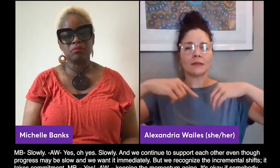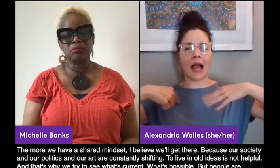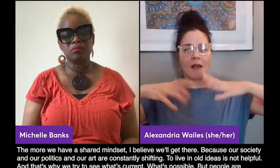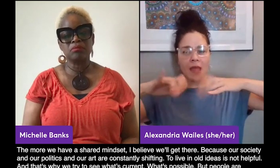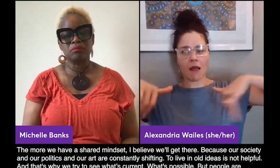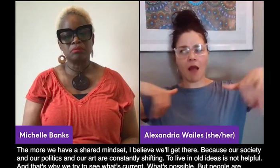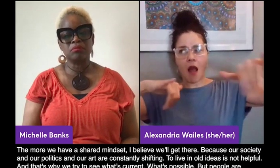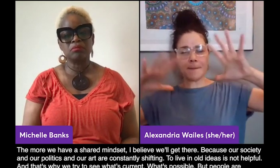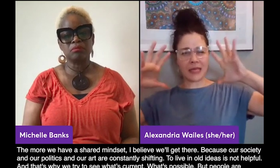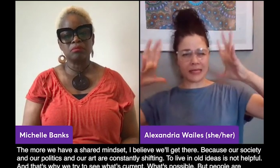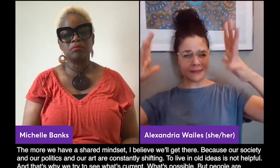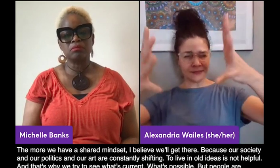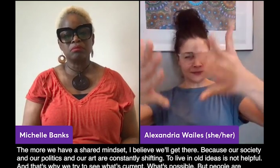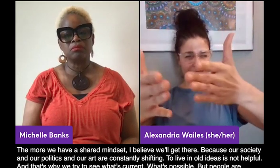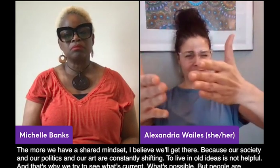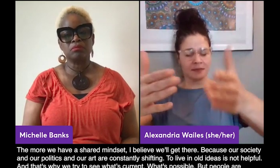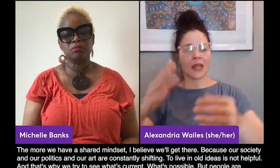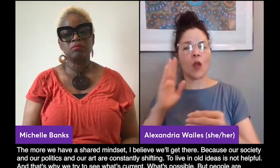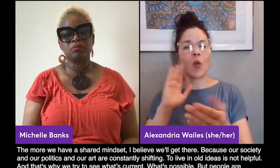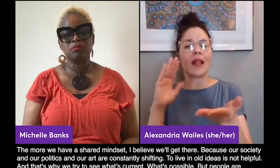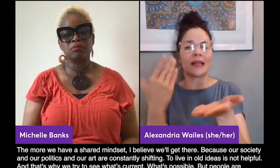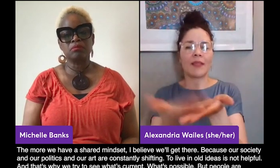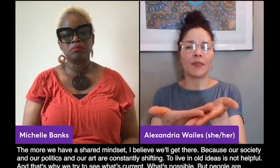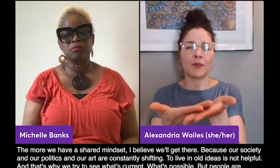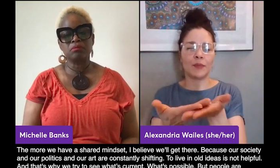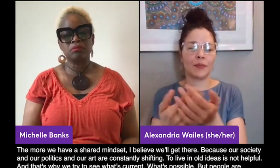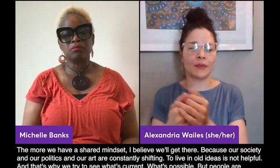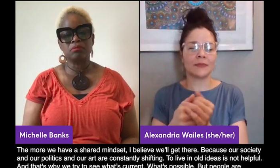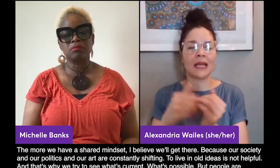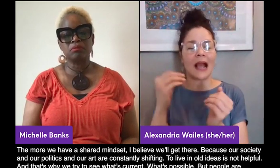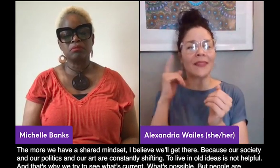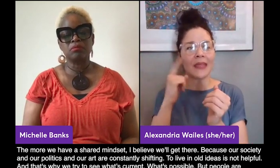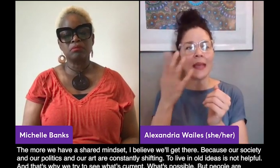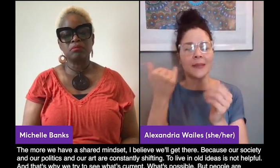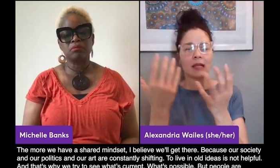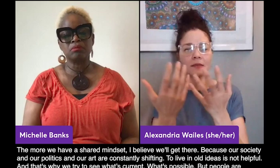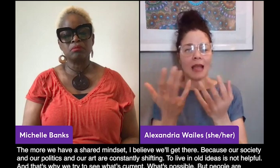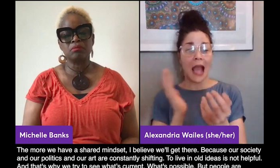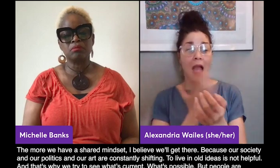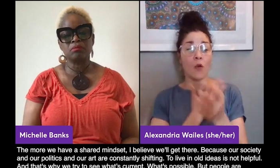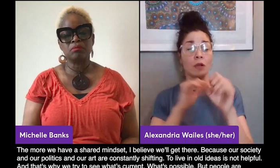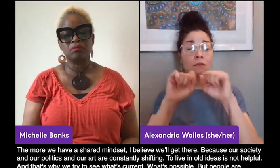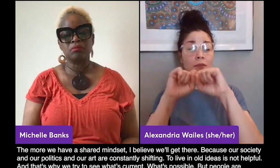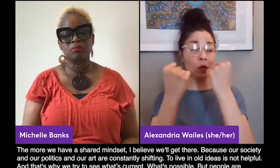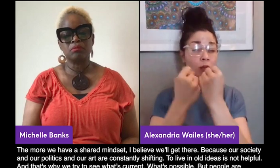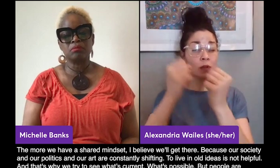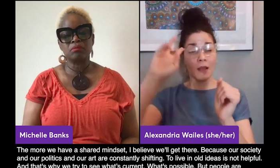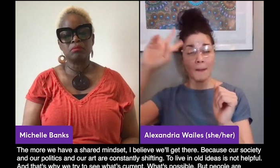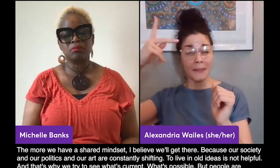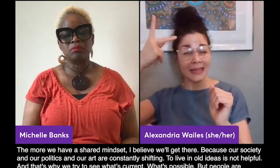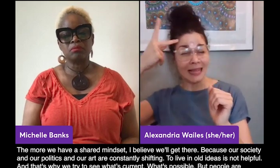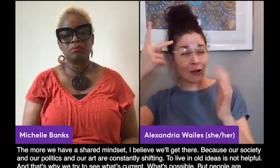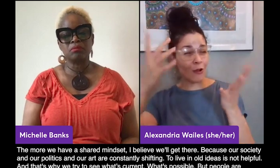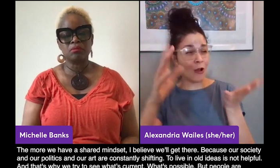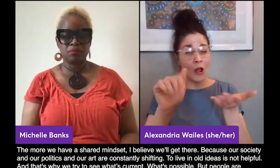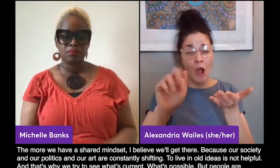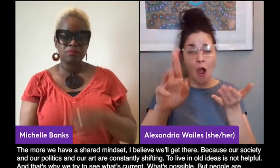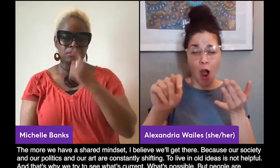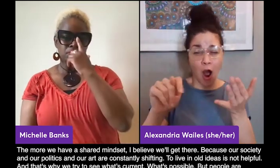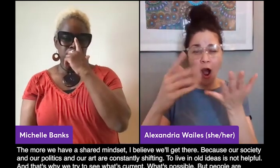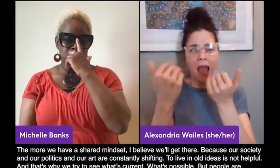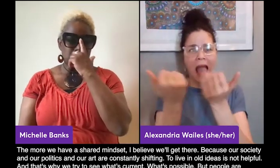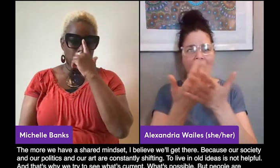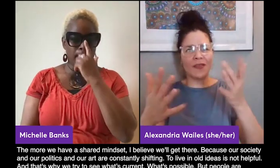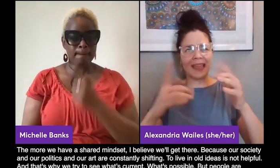is. The more we have a shared mindset, I believe we'll get there, because our society and